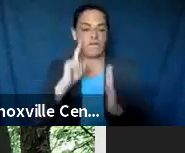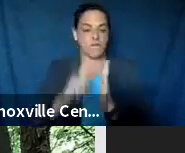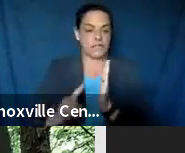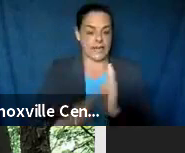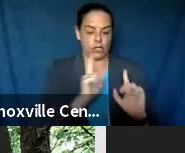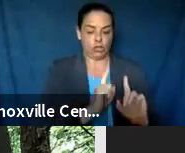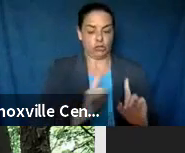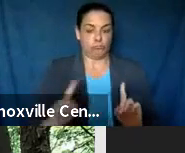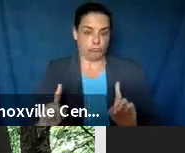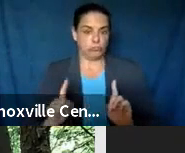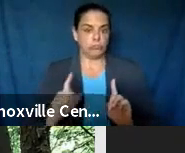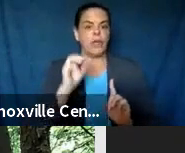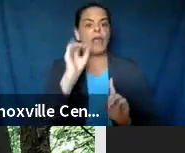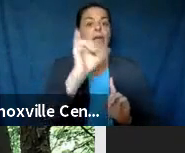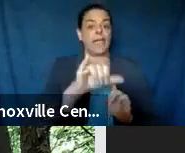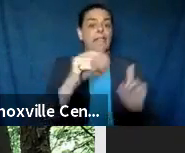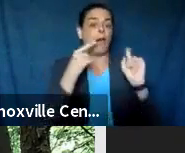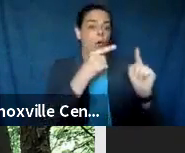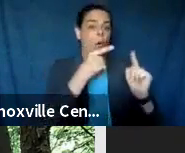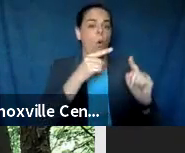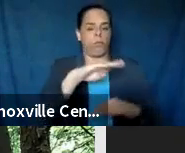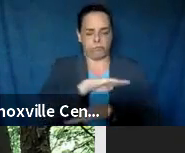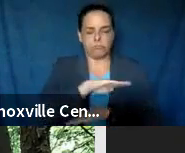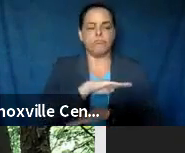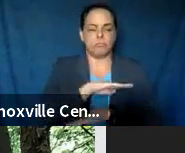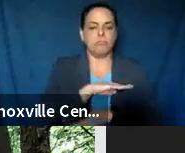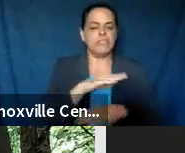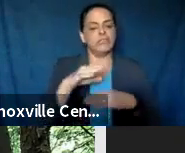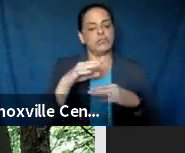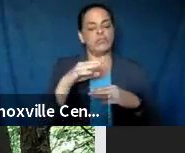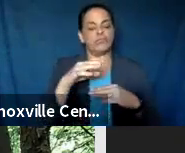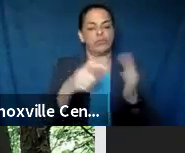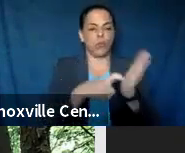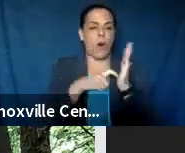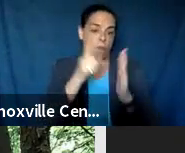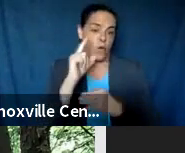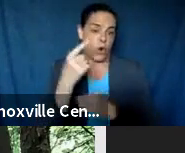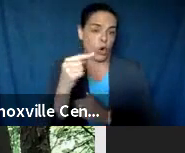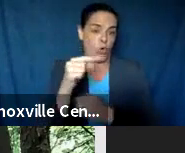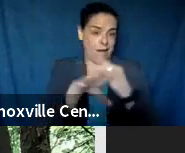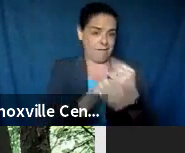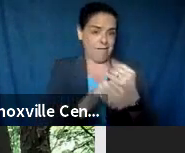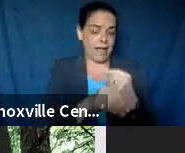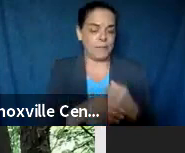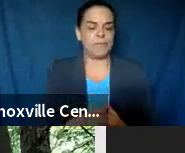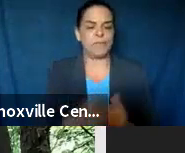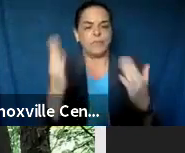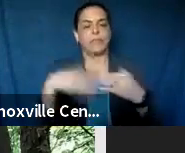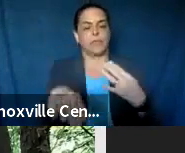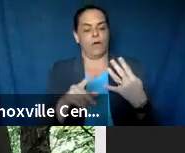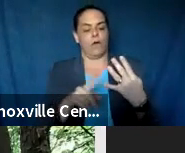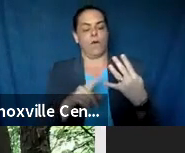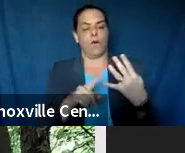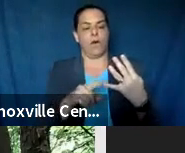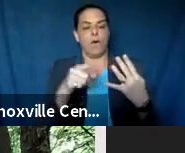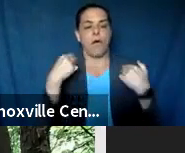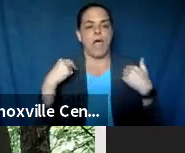and this benchmark meets the qualifications for green. Our fourth benchmark, healthcare